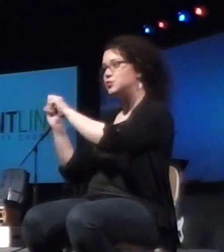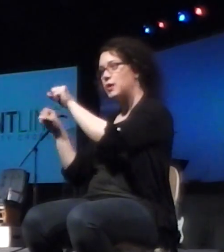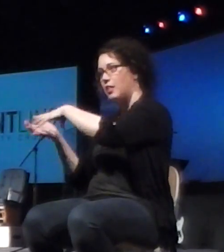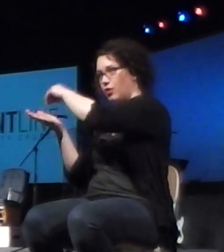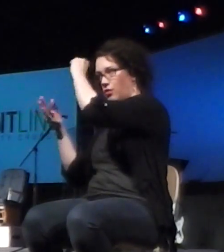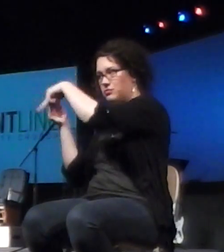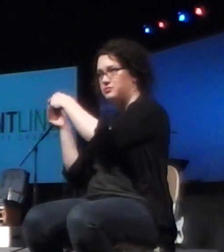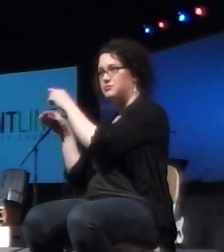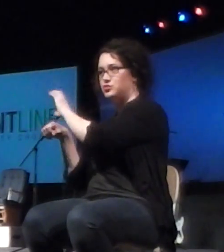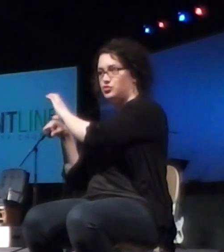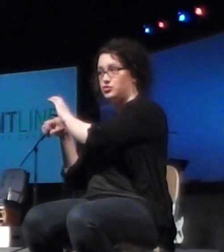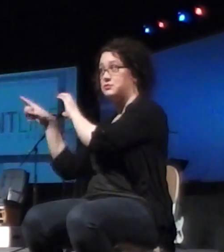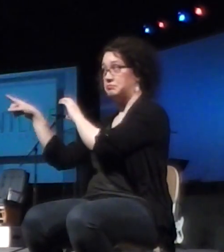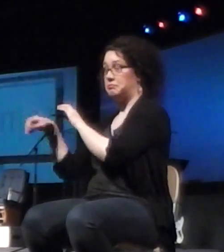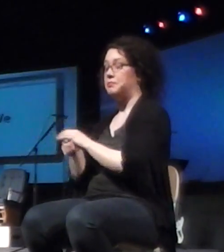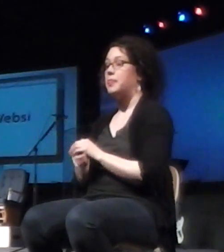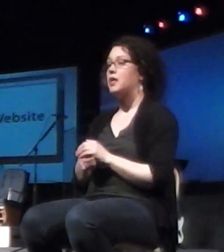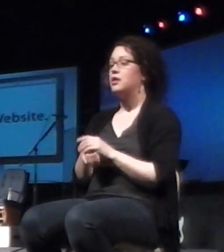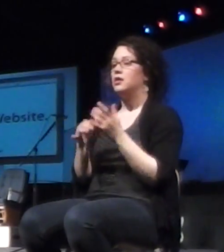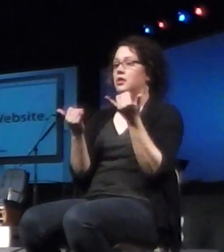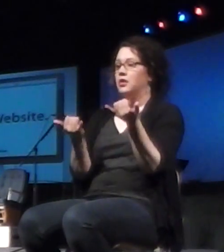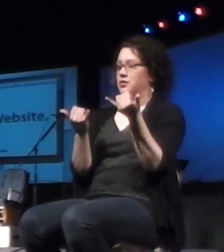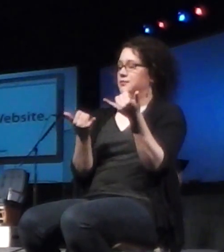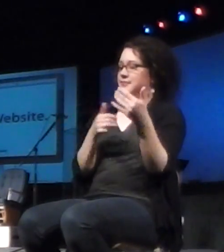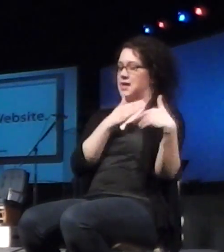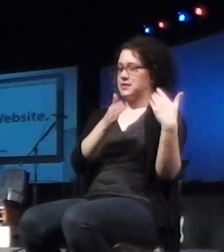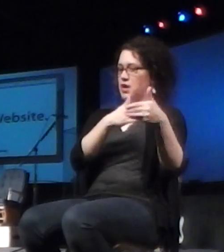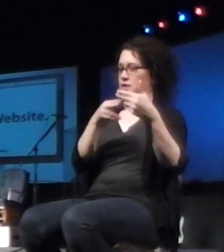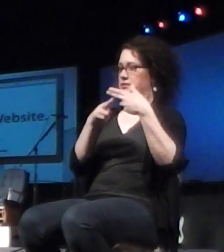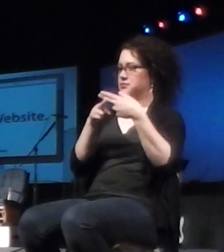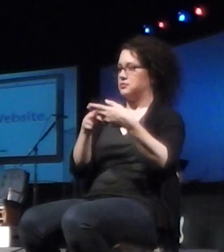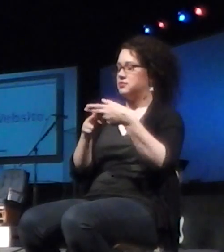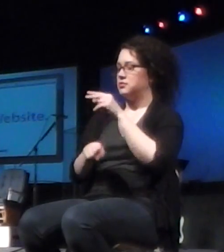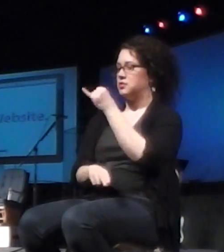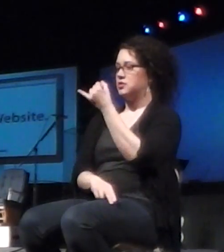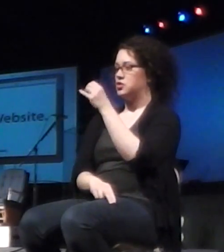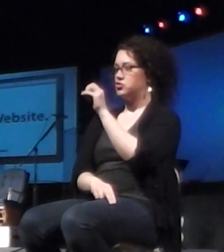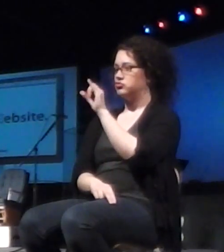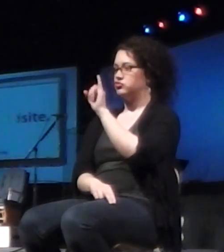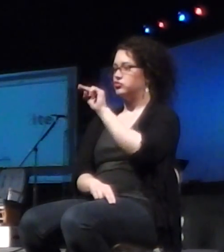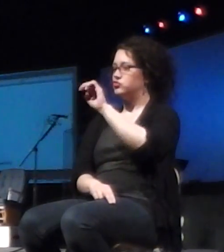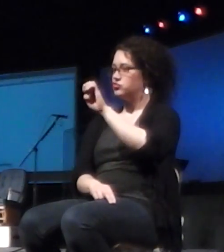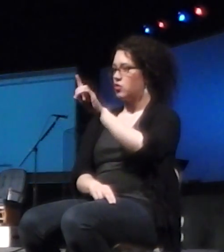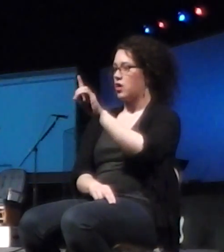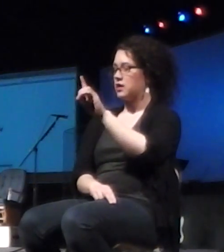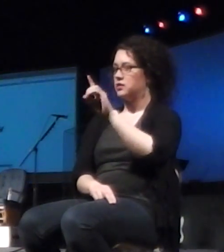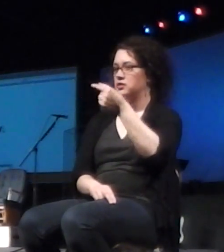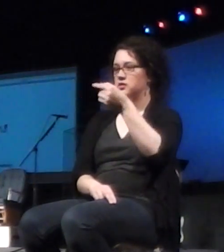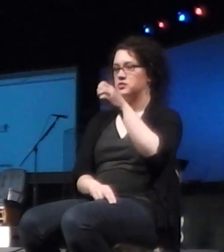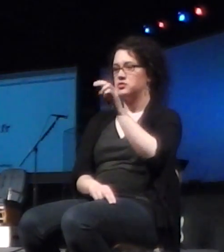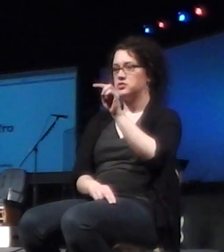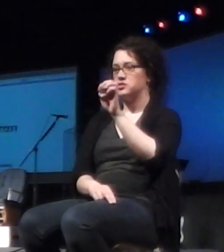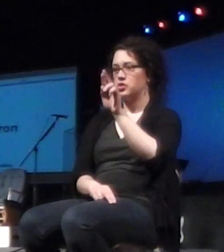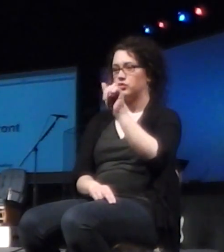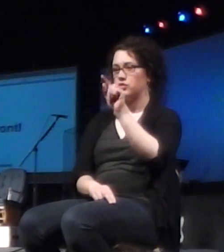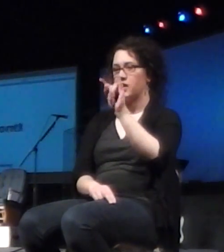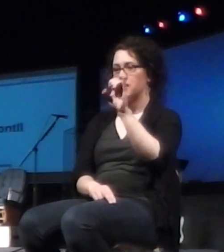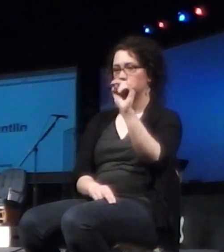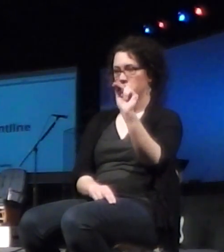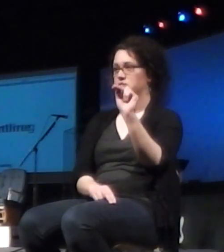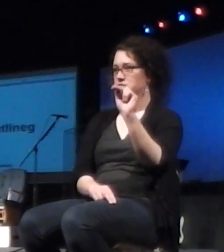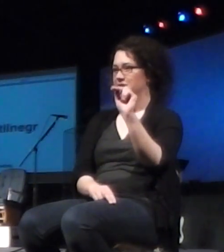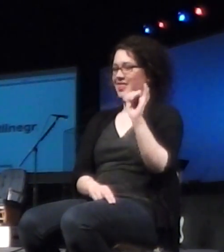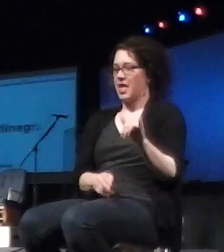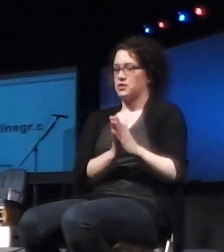here is this series that we're in right now called Join Generations. This is based off of Matthew's book. Matthew is our intergenerational